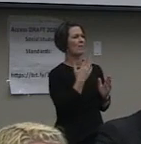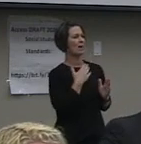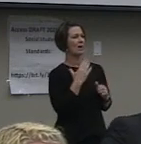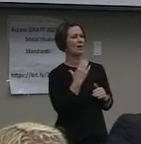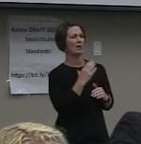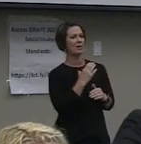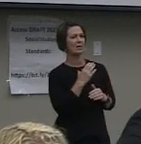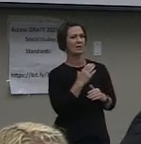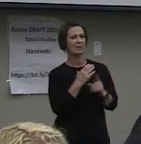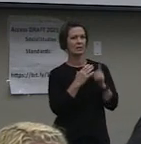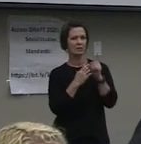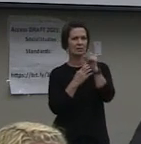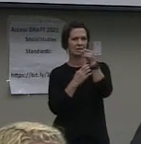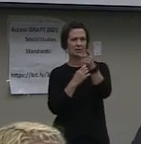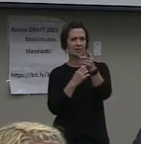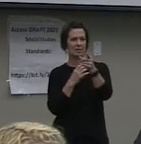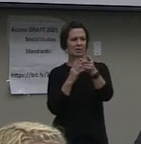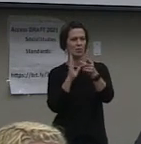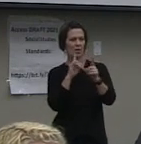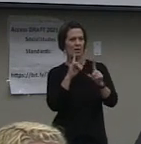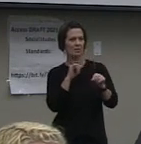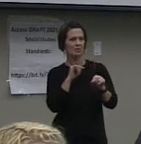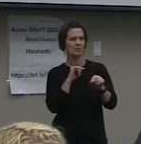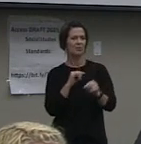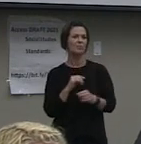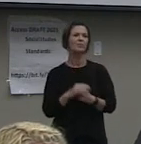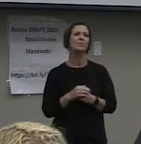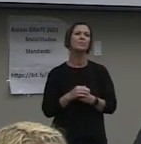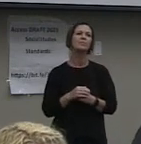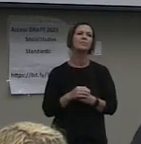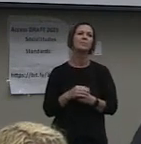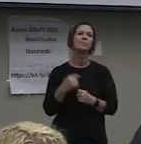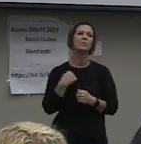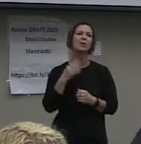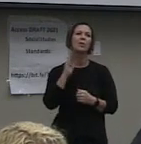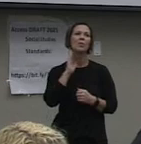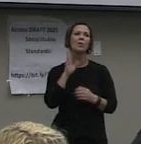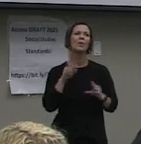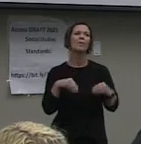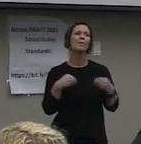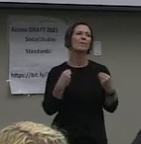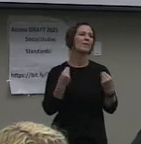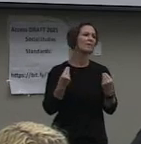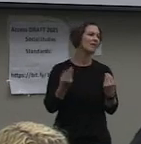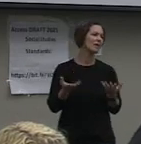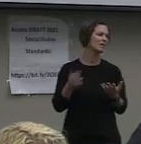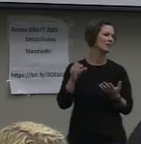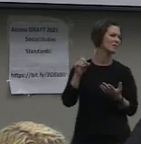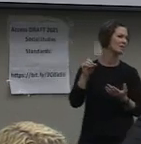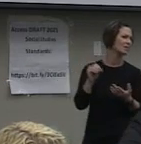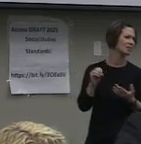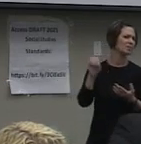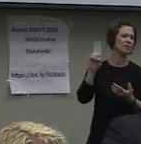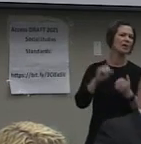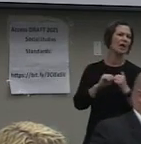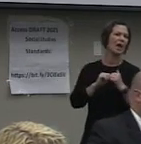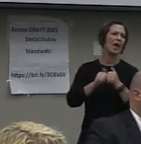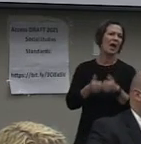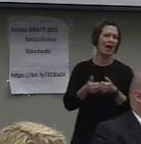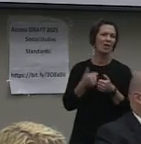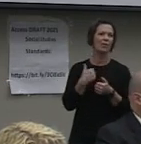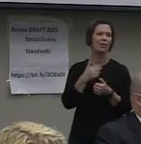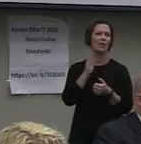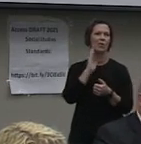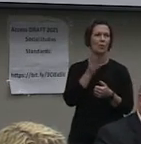do. I'll start and then share it out. So we will be providing guidance from DOE on how to make that transition more smooth. Of